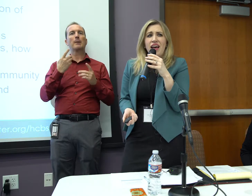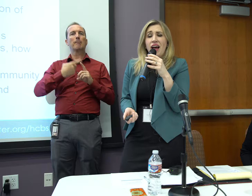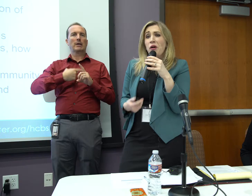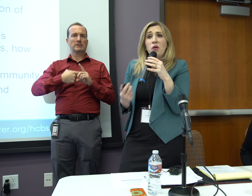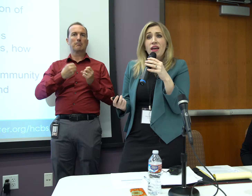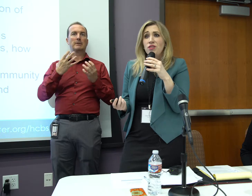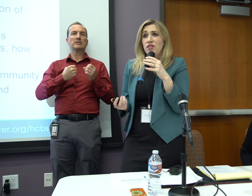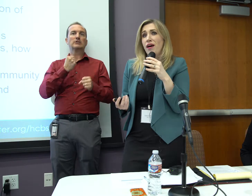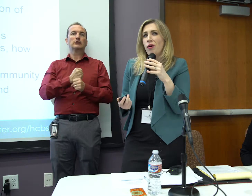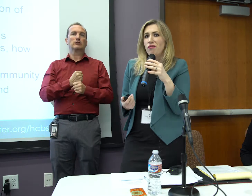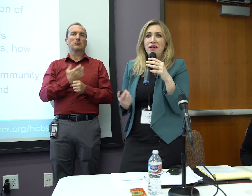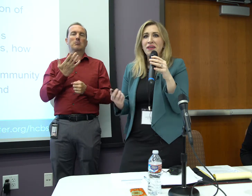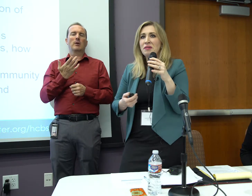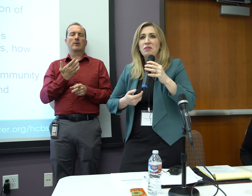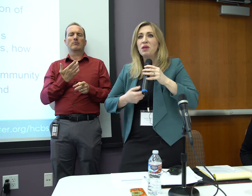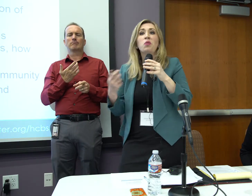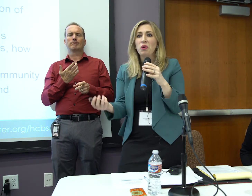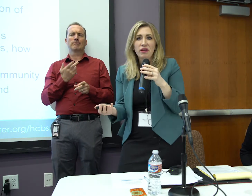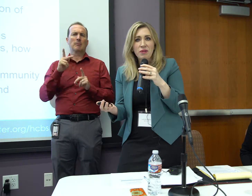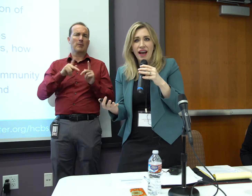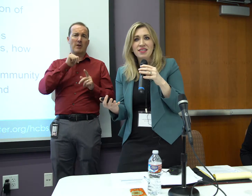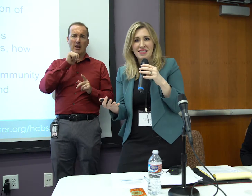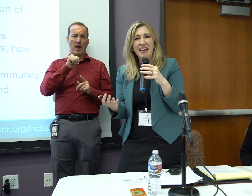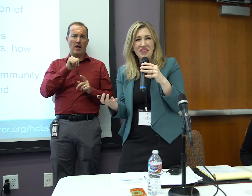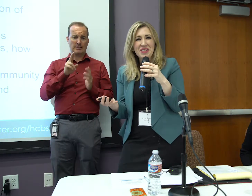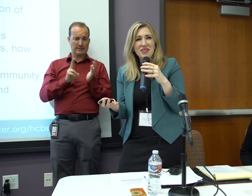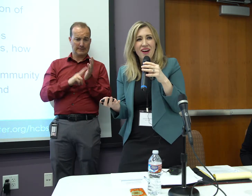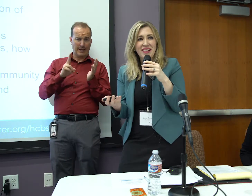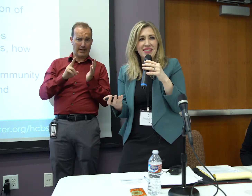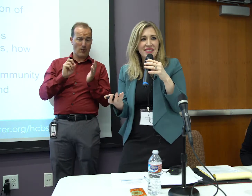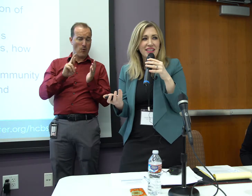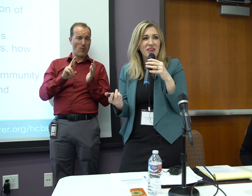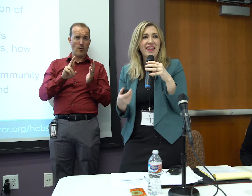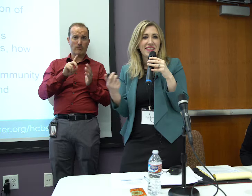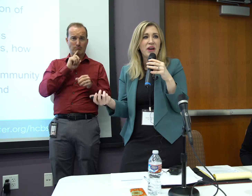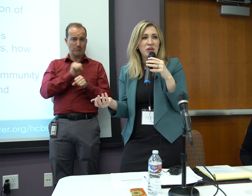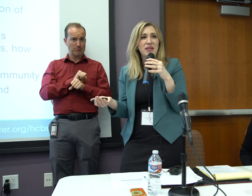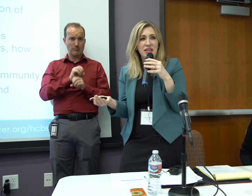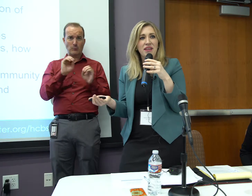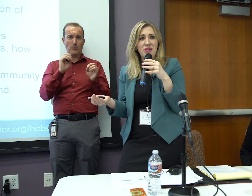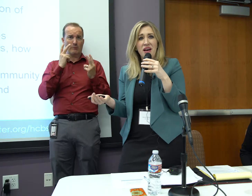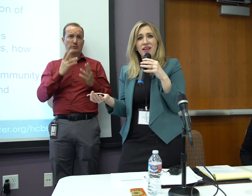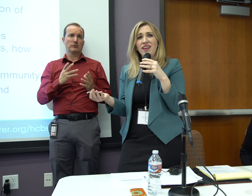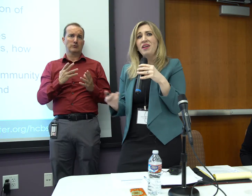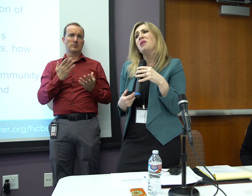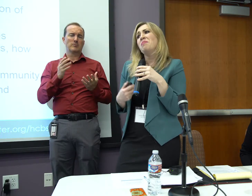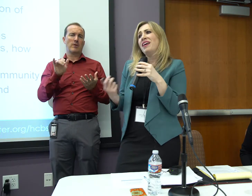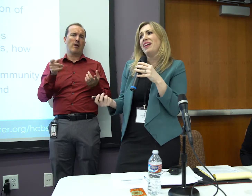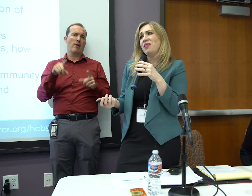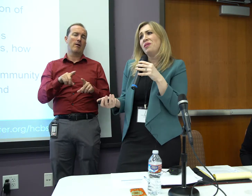years. And I don't know if that was just a matter of people weren't really being asked to sign the visitor's log consistently, right? Like that could be something that was